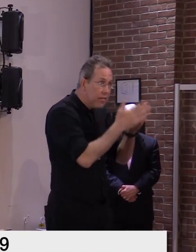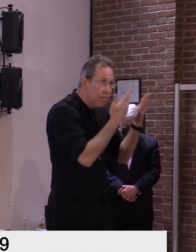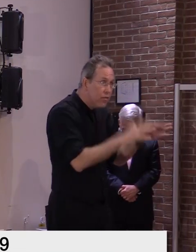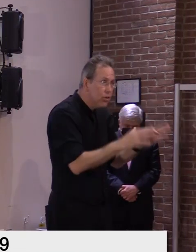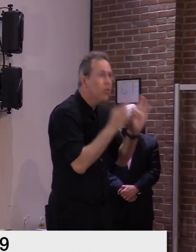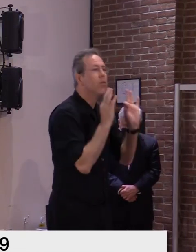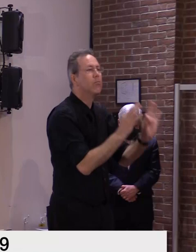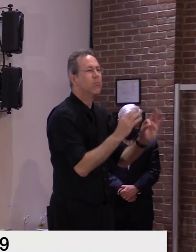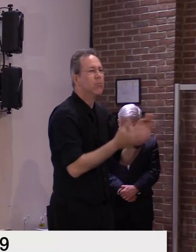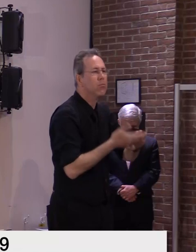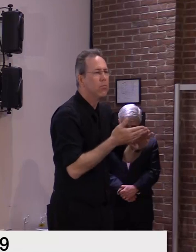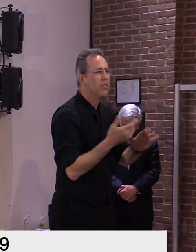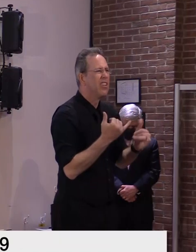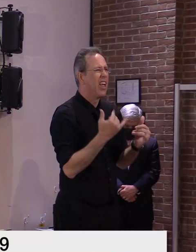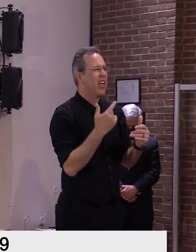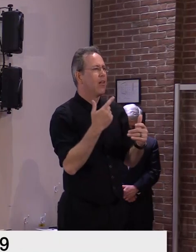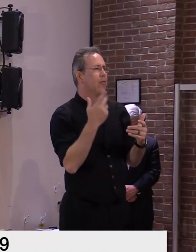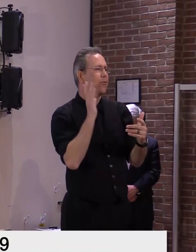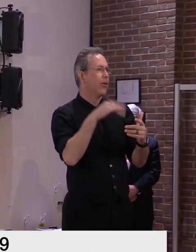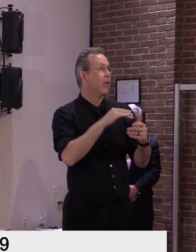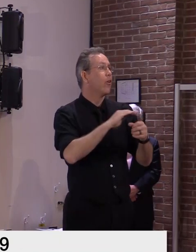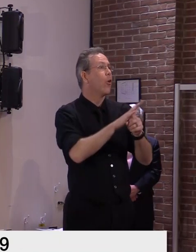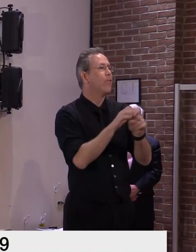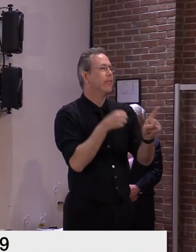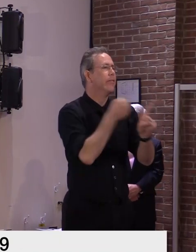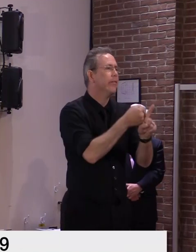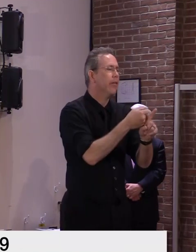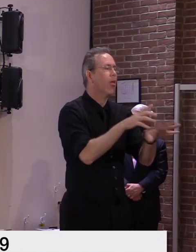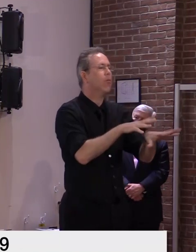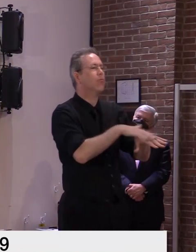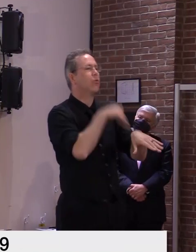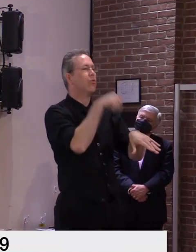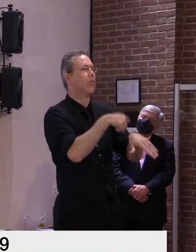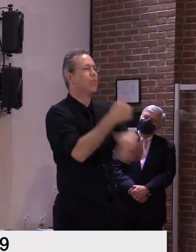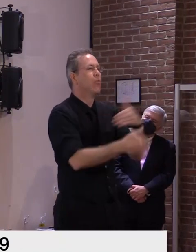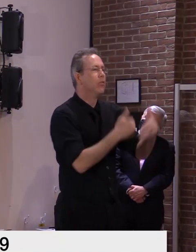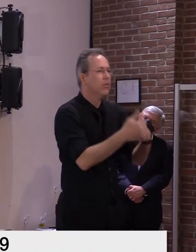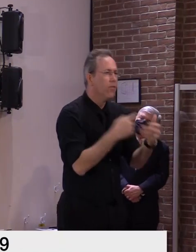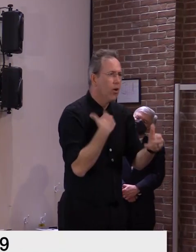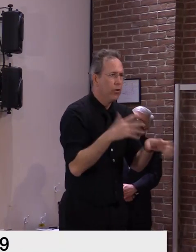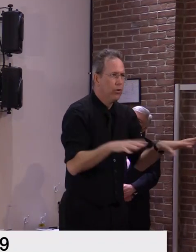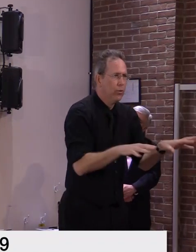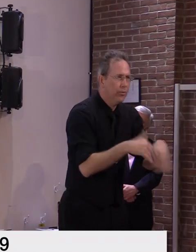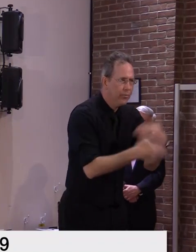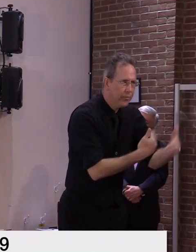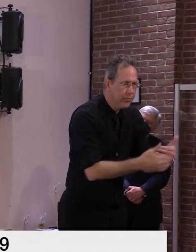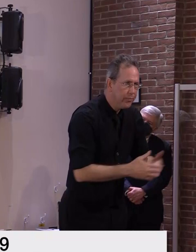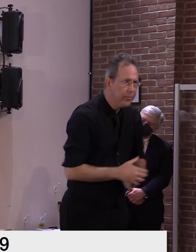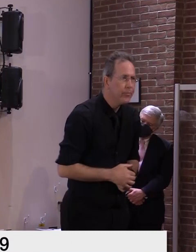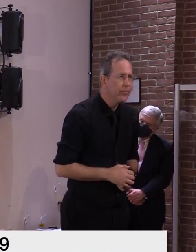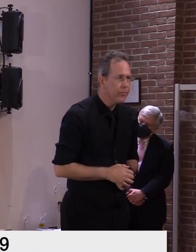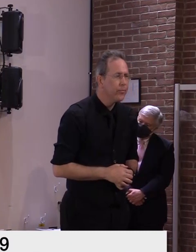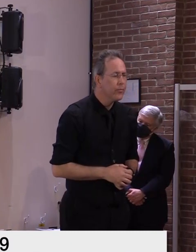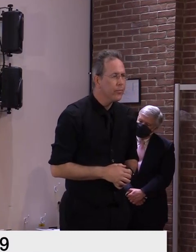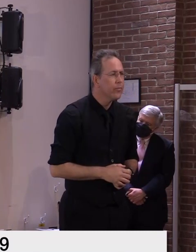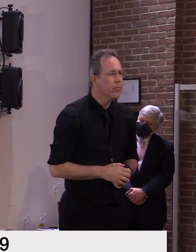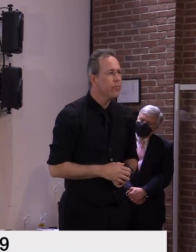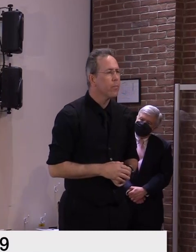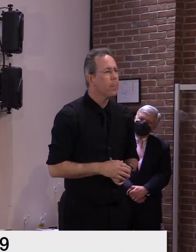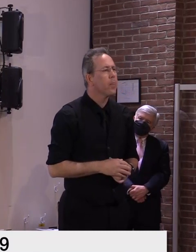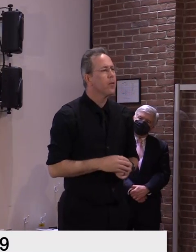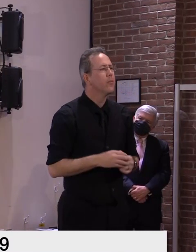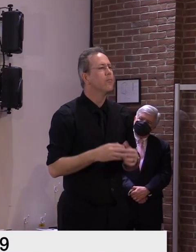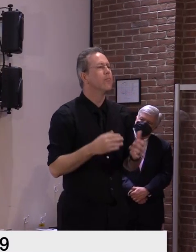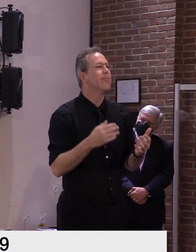pandemic slowed those efforts up. But I look forward to a point in time when you can get